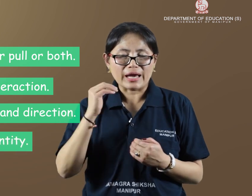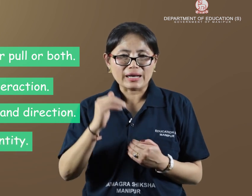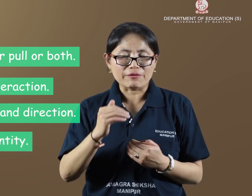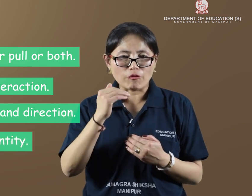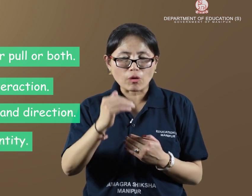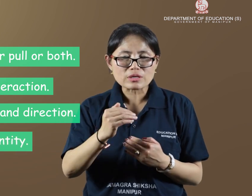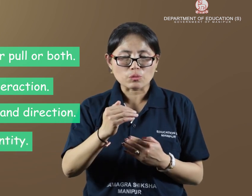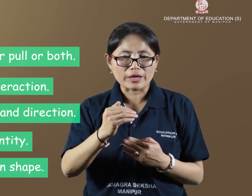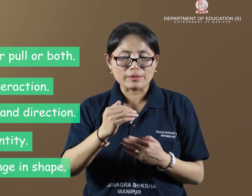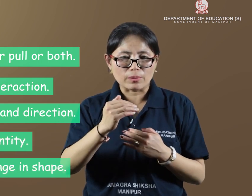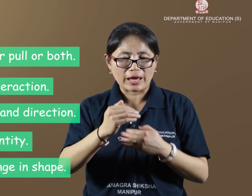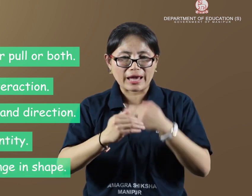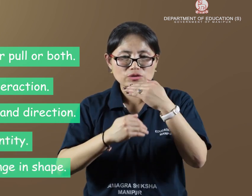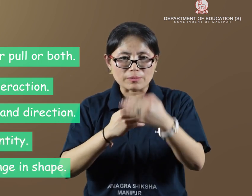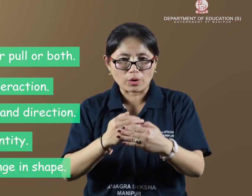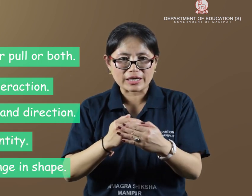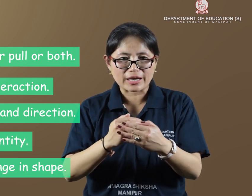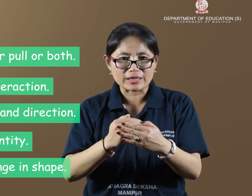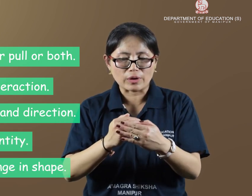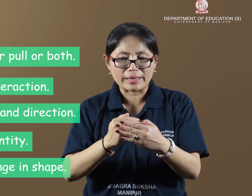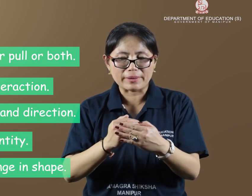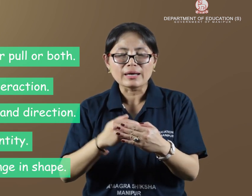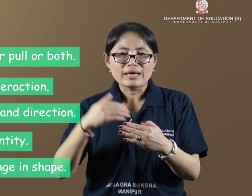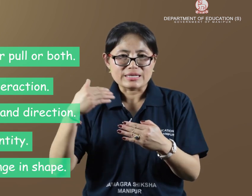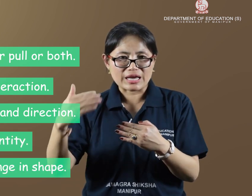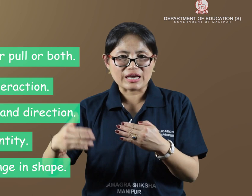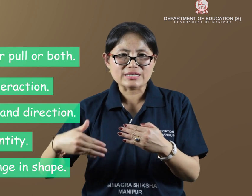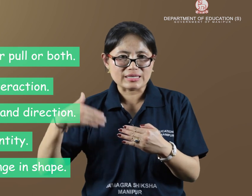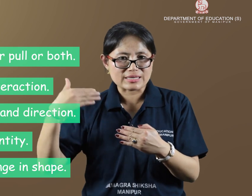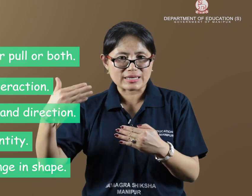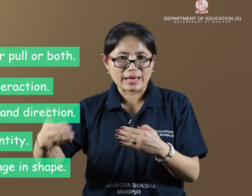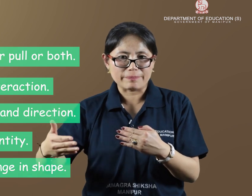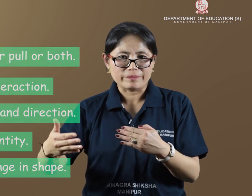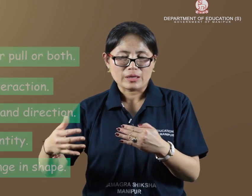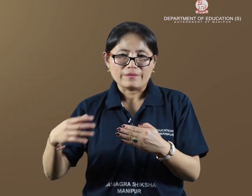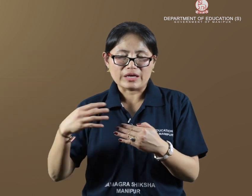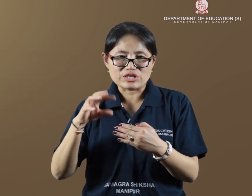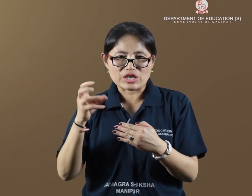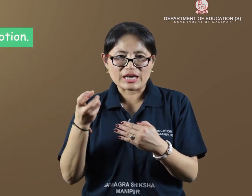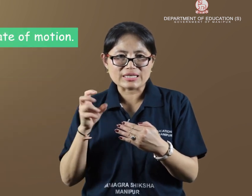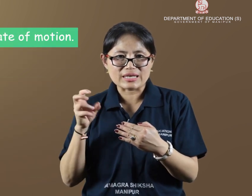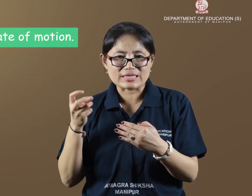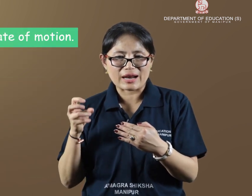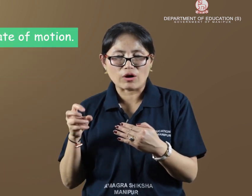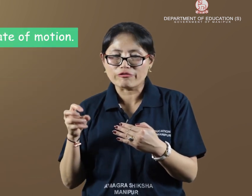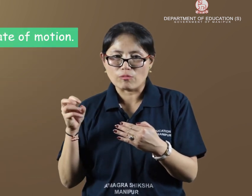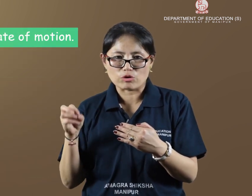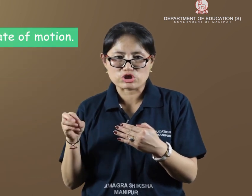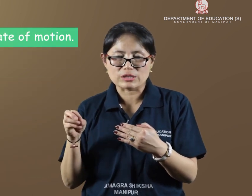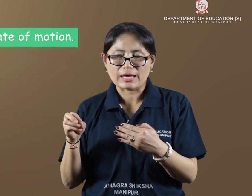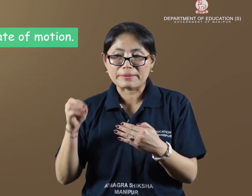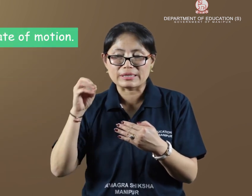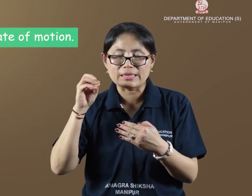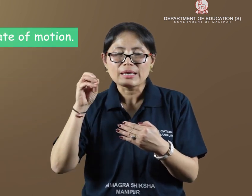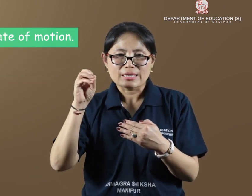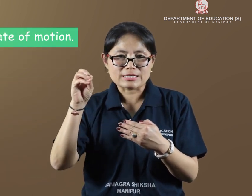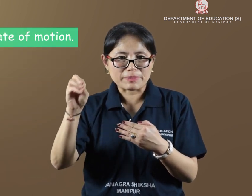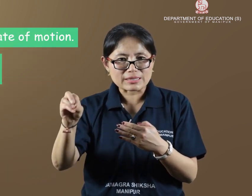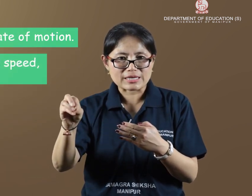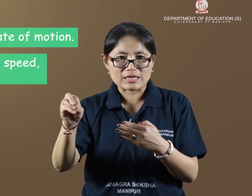a force when it acts on a body kai kai to haleba change in the shape then change in the state of motion hai badi speed change